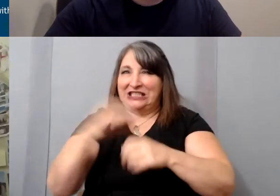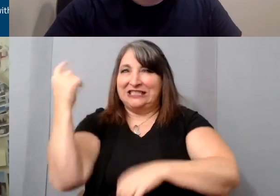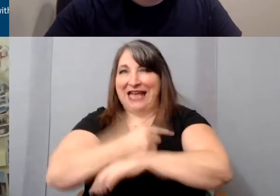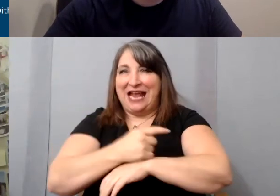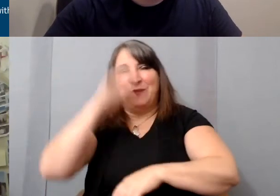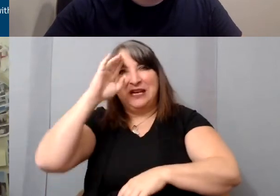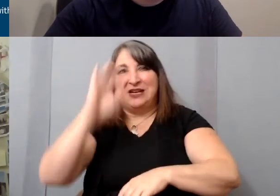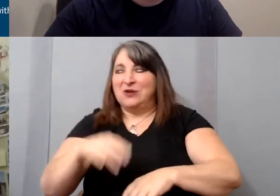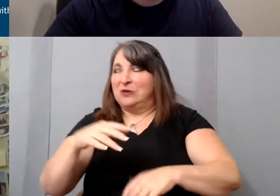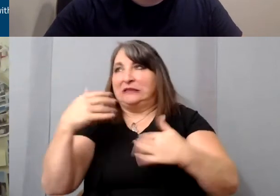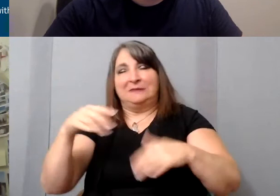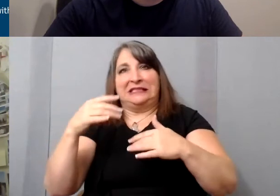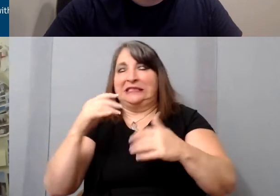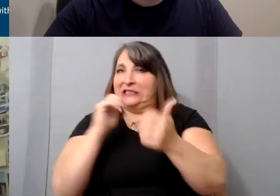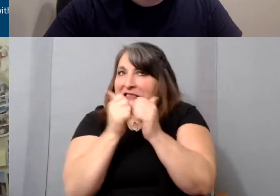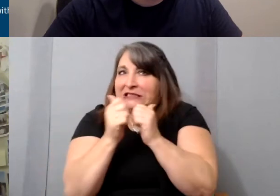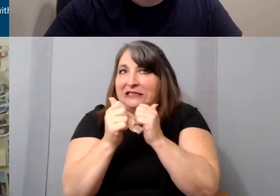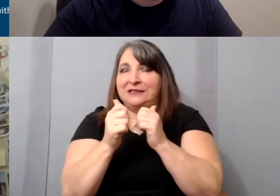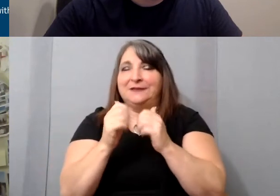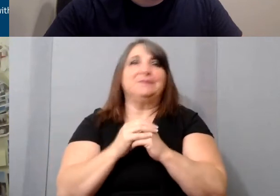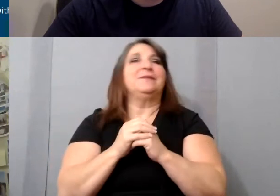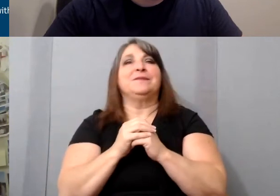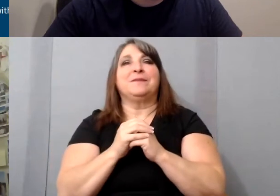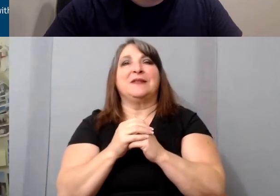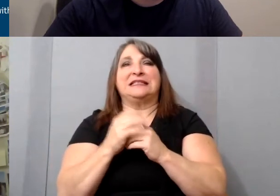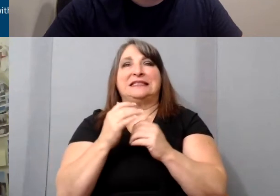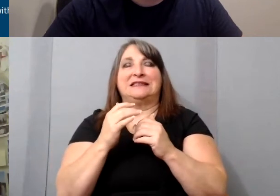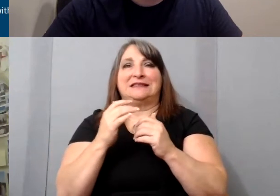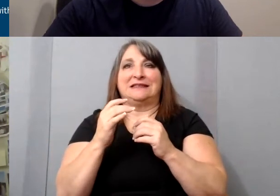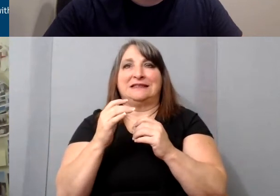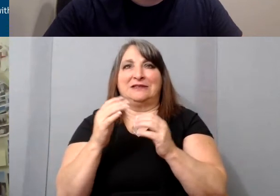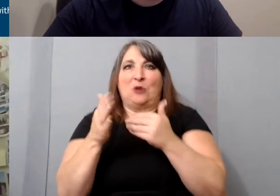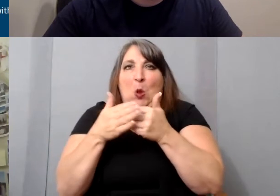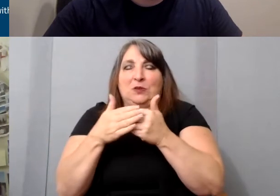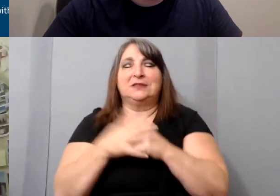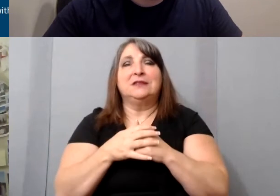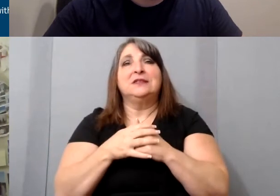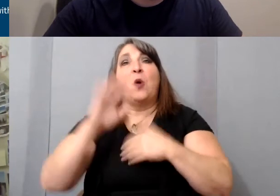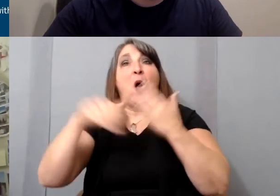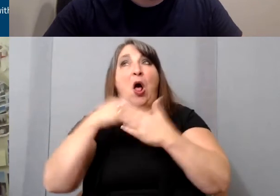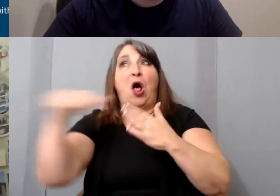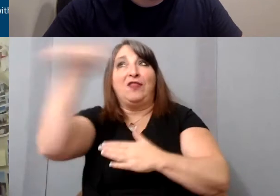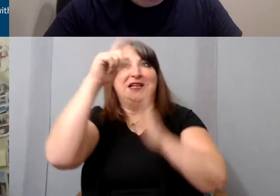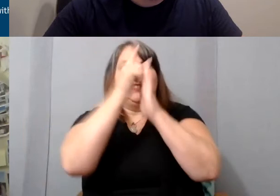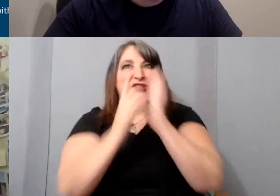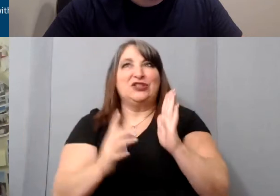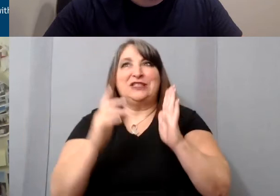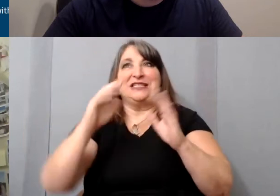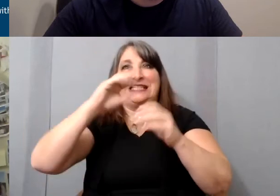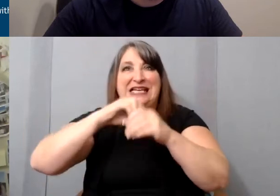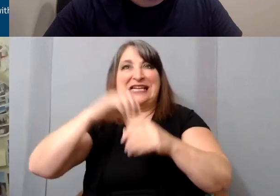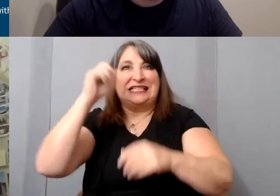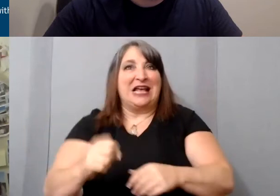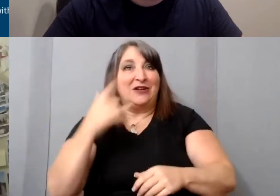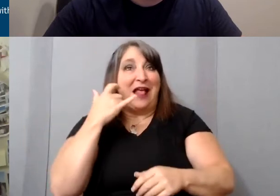be tight. And so Ben pulled off an incredible effort of pulling all these attorneys that we had all over Southern California and persuading